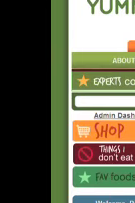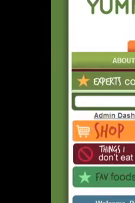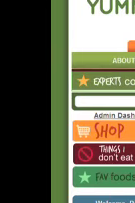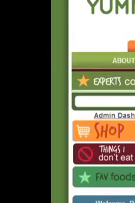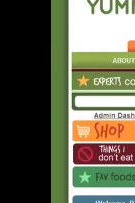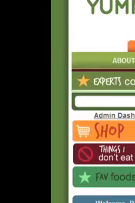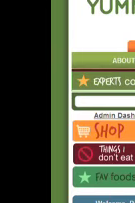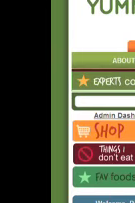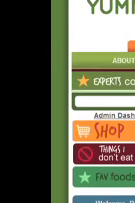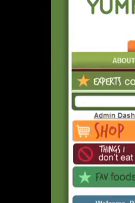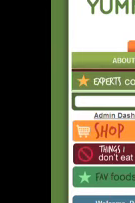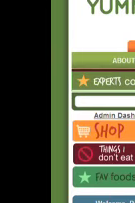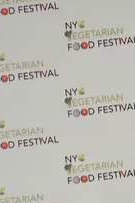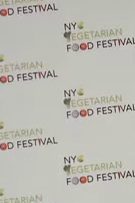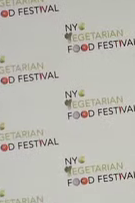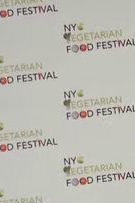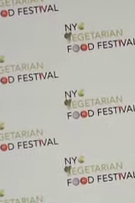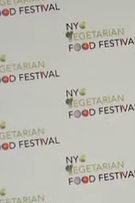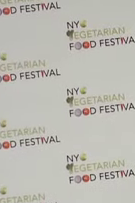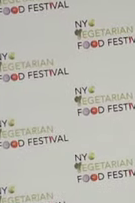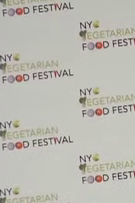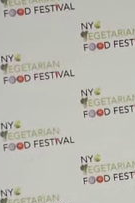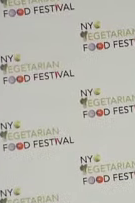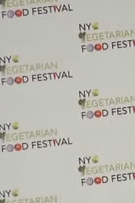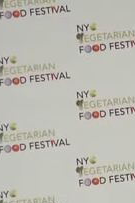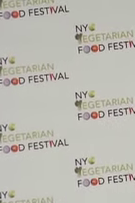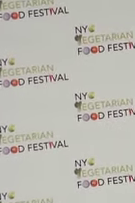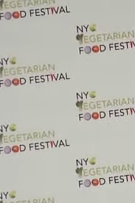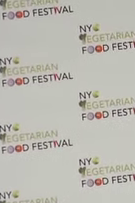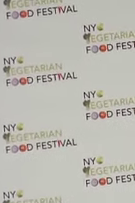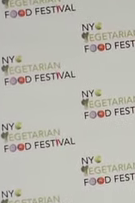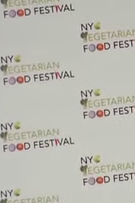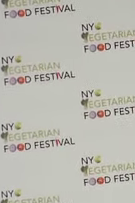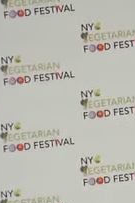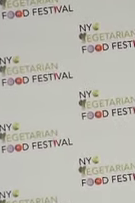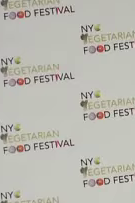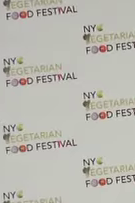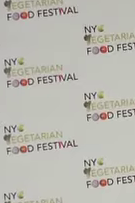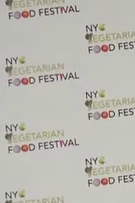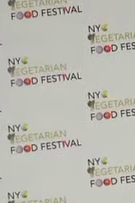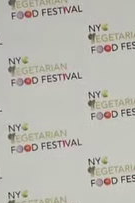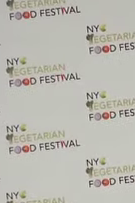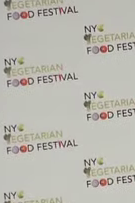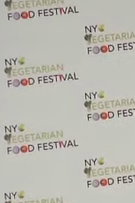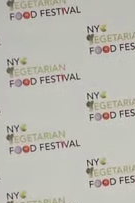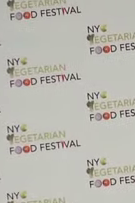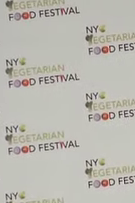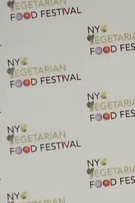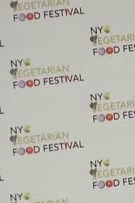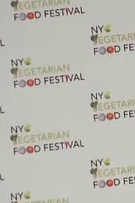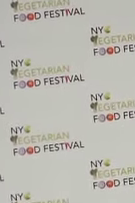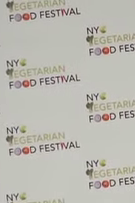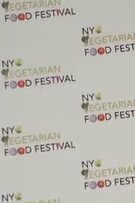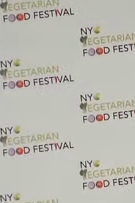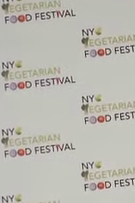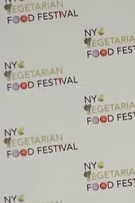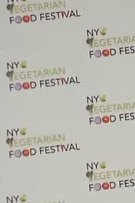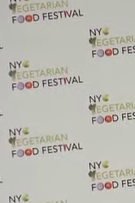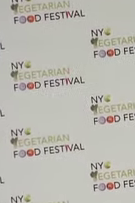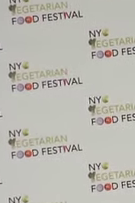am vegetarian, no eggs, no dairy. I'm vegan, and people always asking, would you eat eggs? Can you eat butter? This way you can make your list